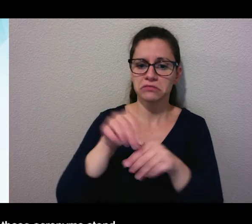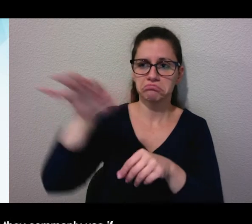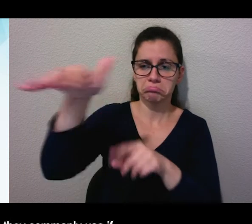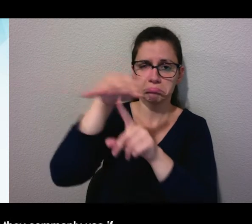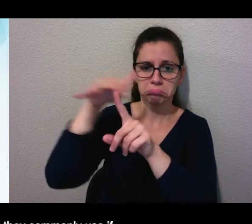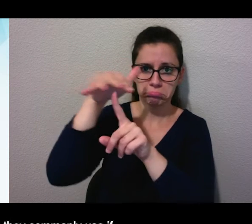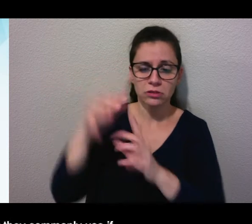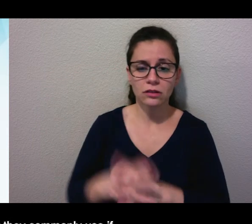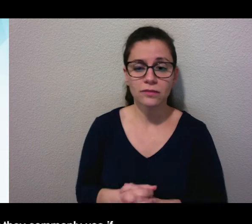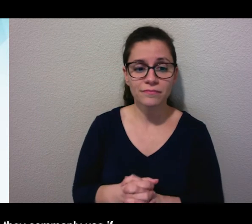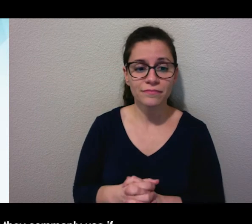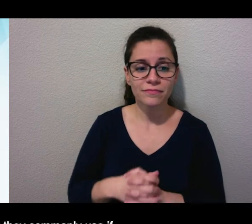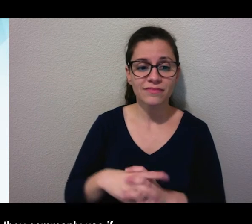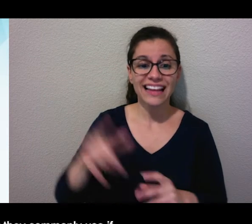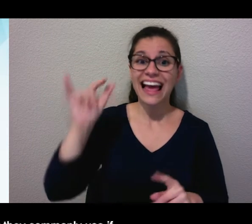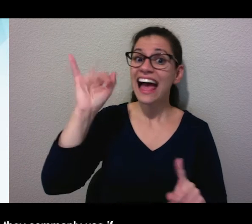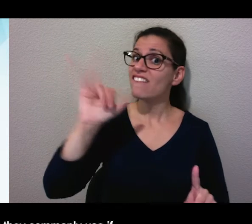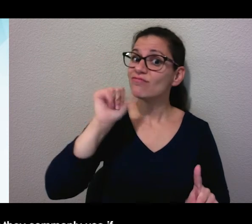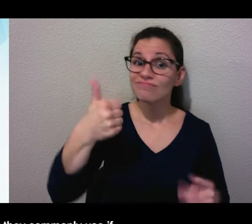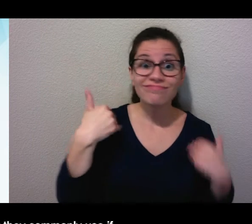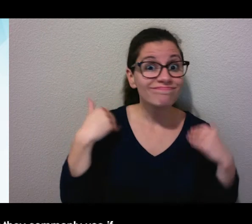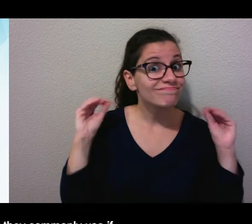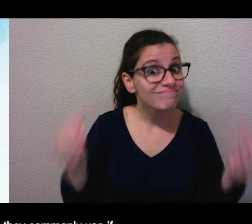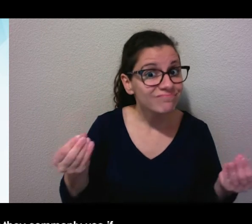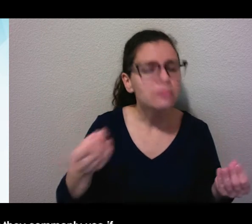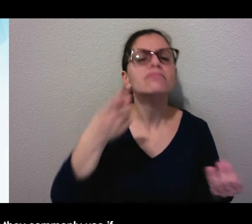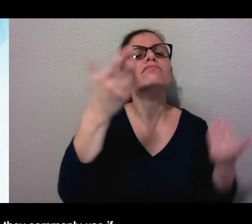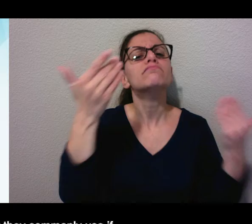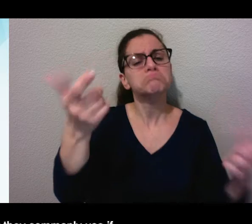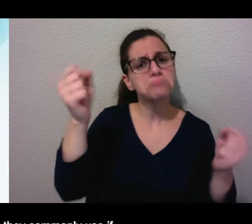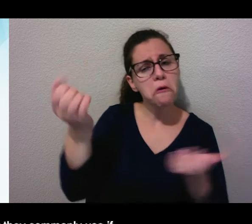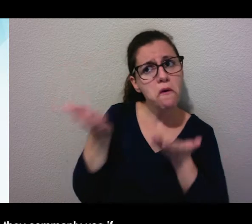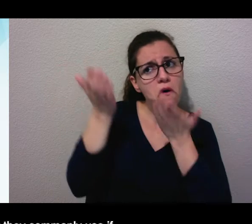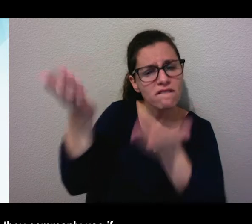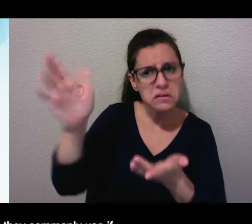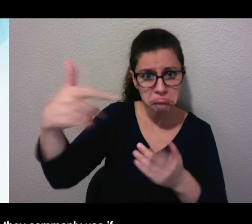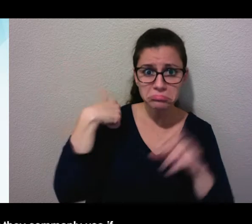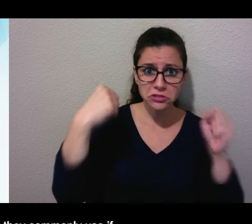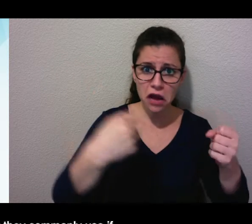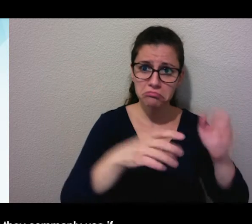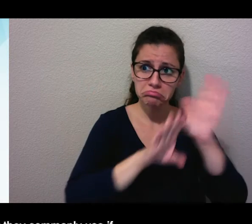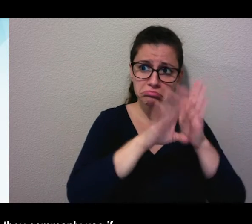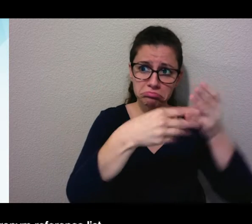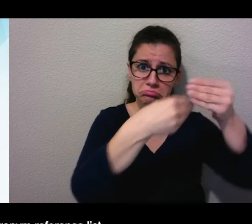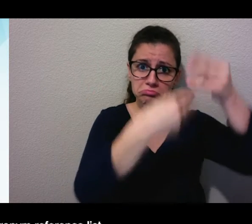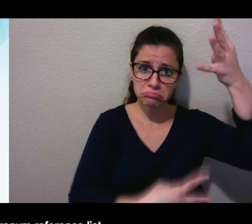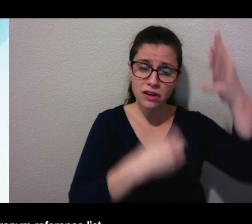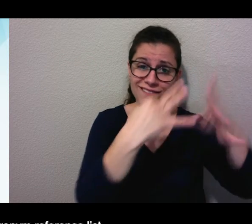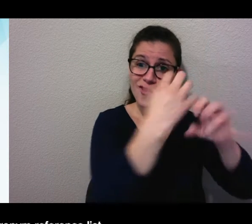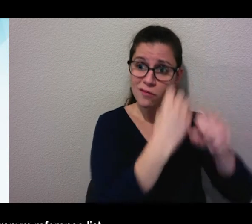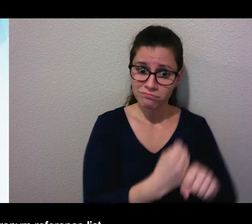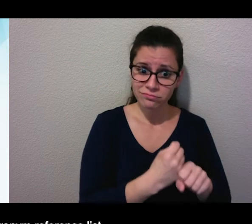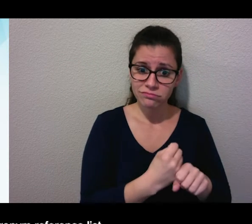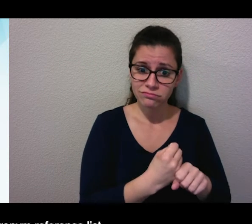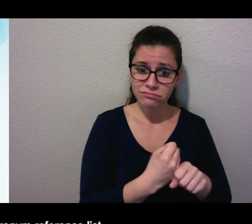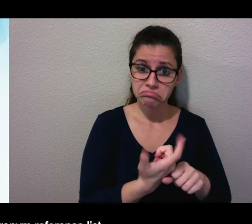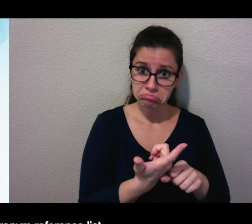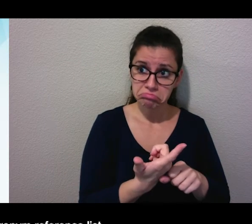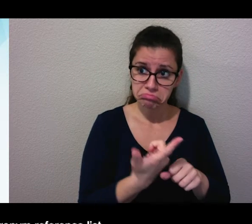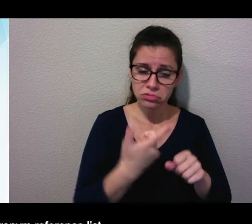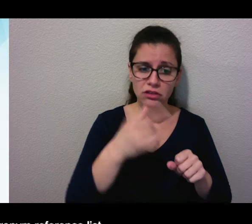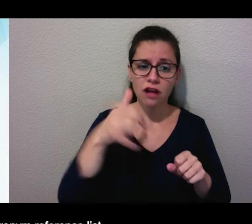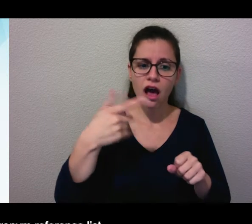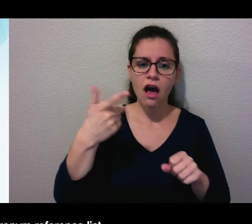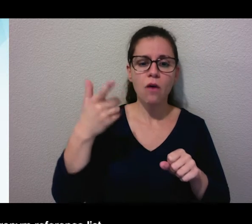Sometimes agencies will have a list of acronyms that they commonly use. If they don't, you might want to offer creating